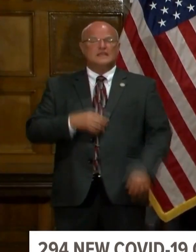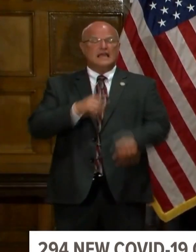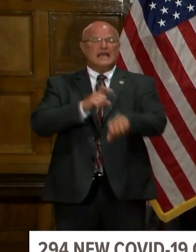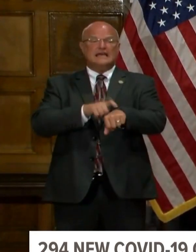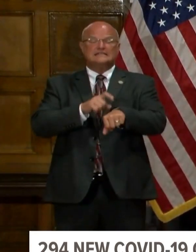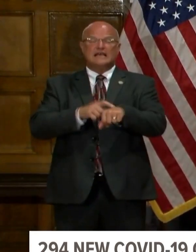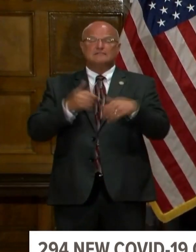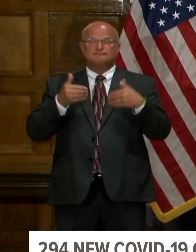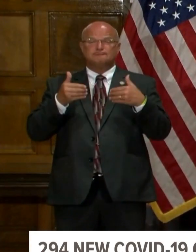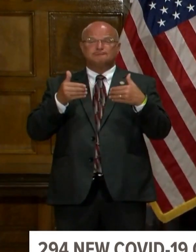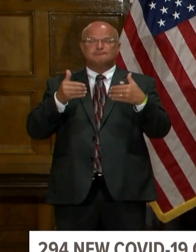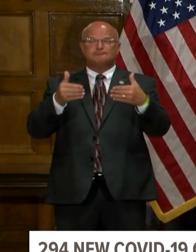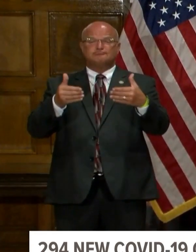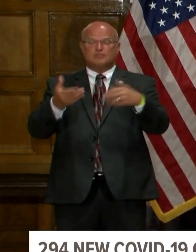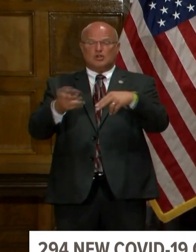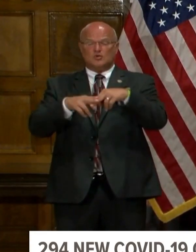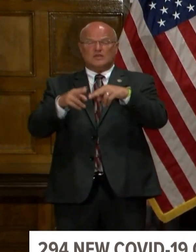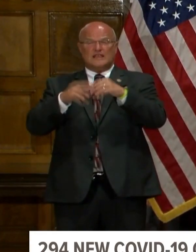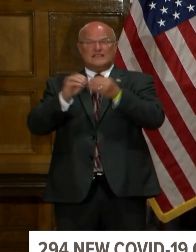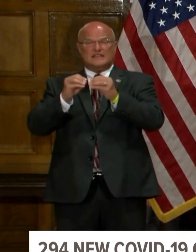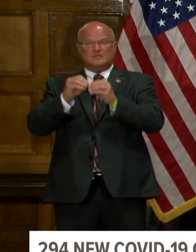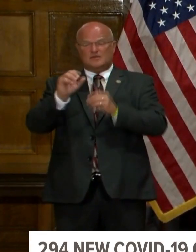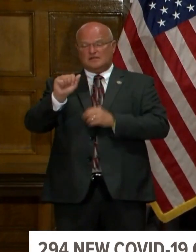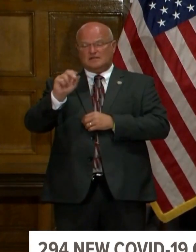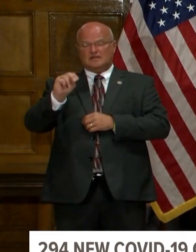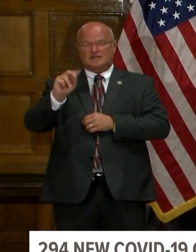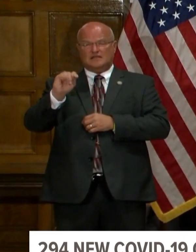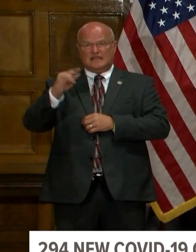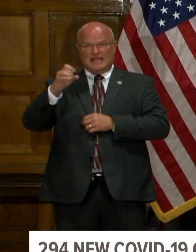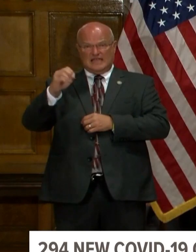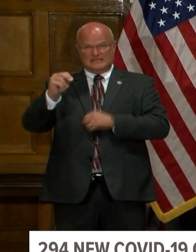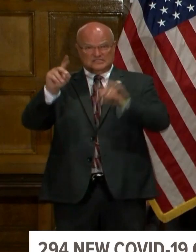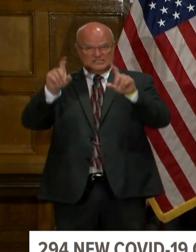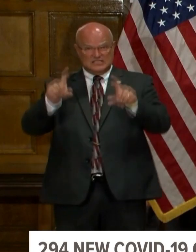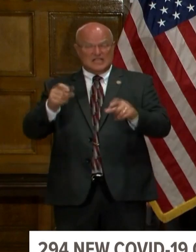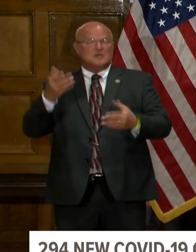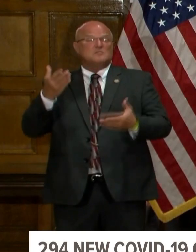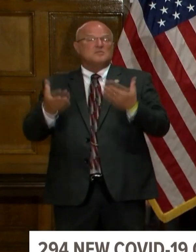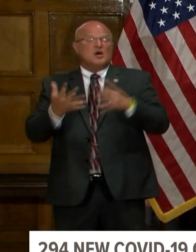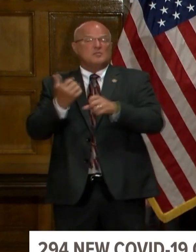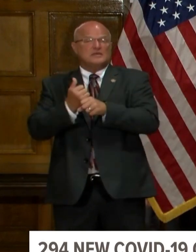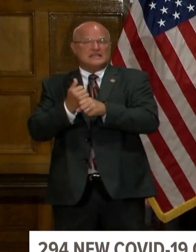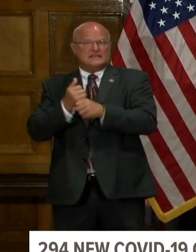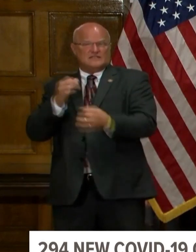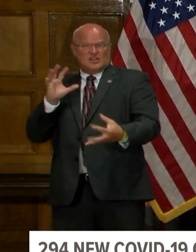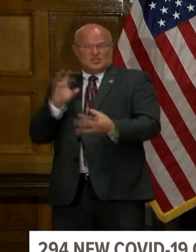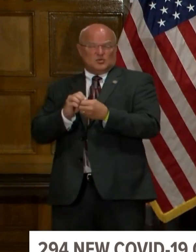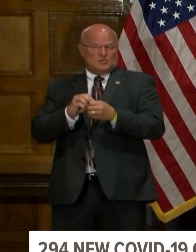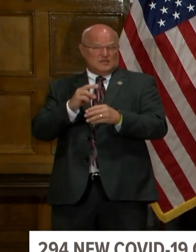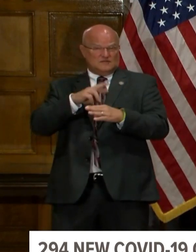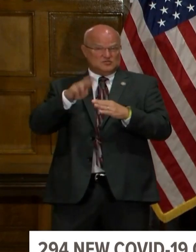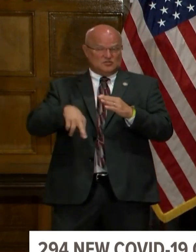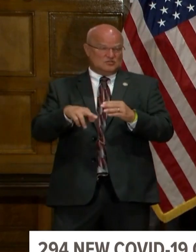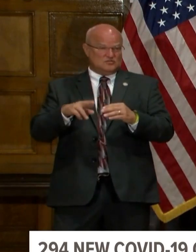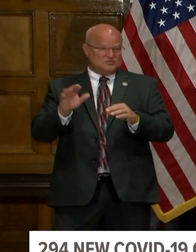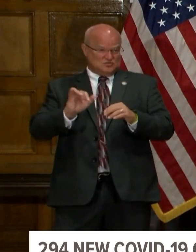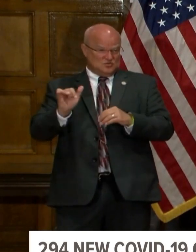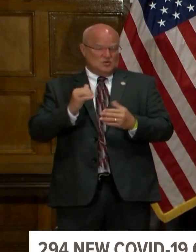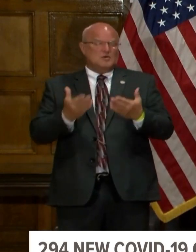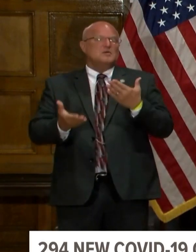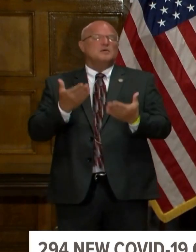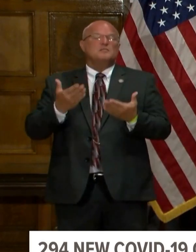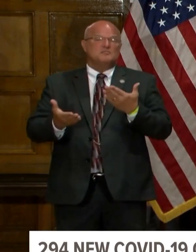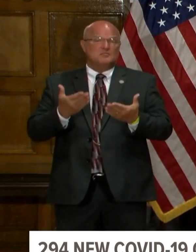time goes on and we increase the number of antigen tests, we can probably give a cumulative total as well that might